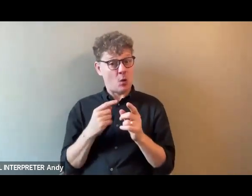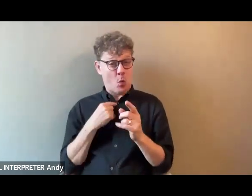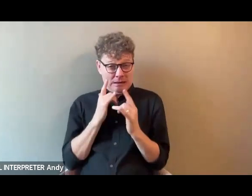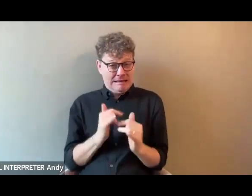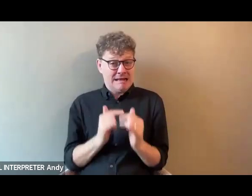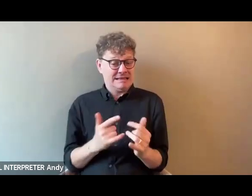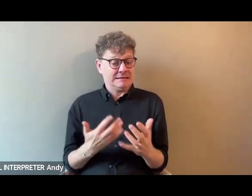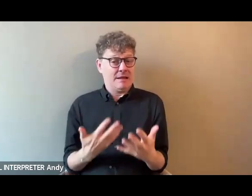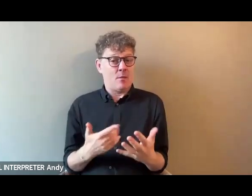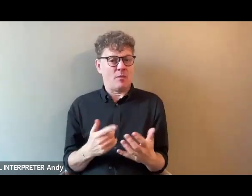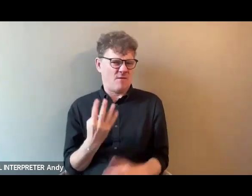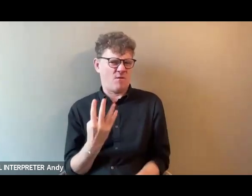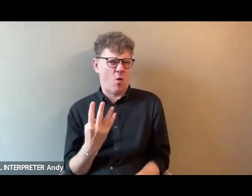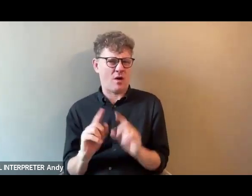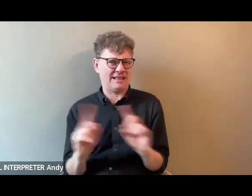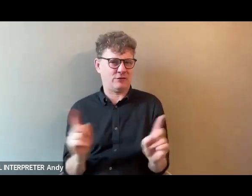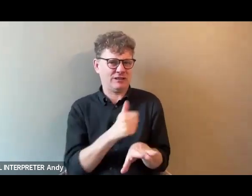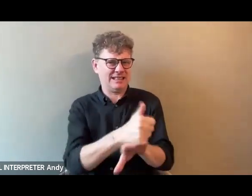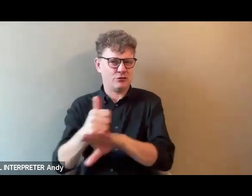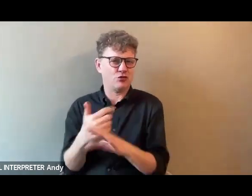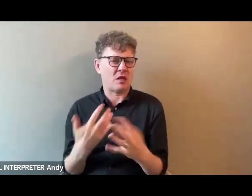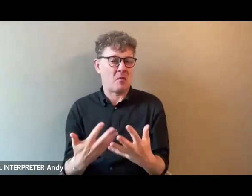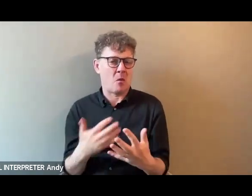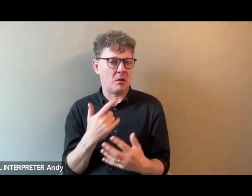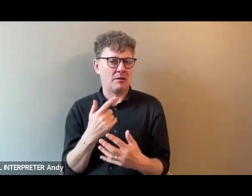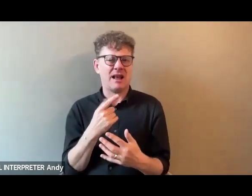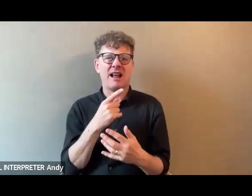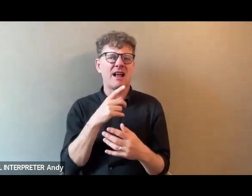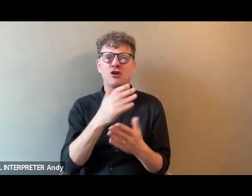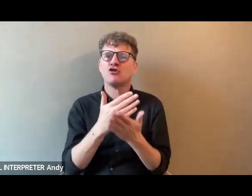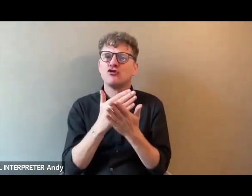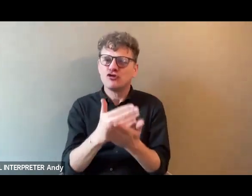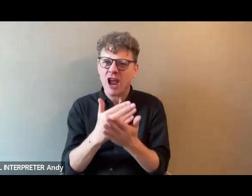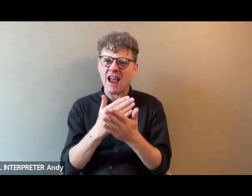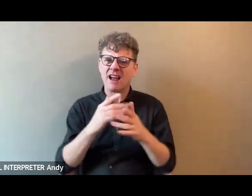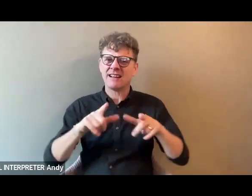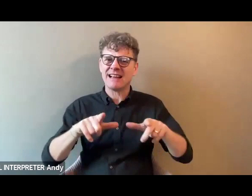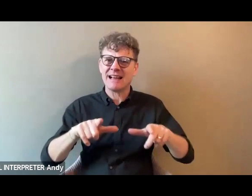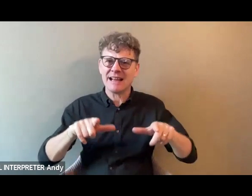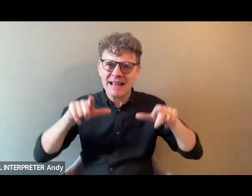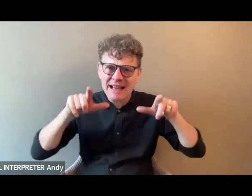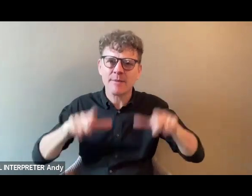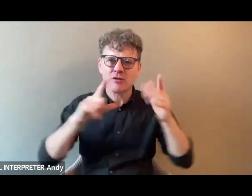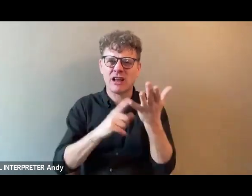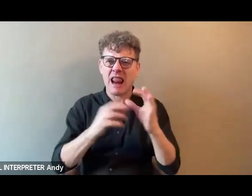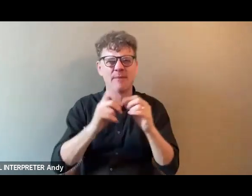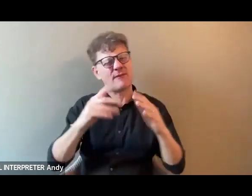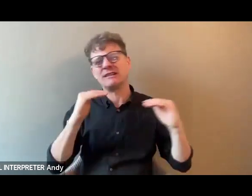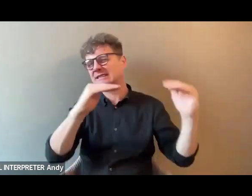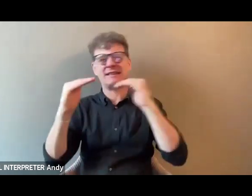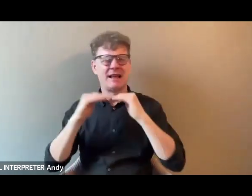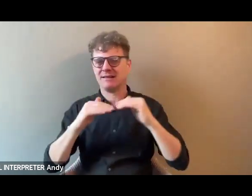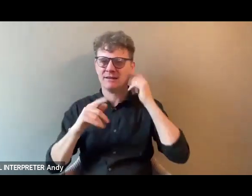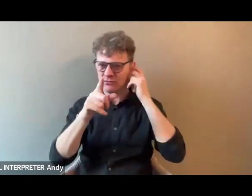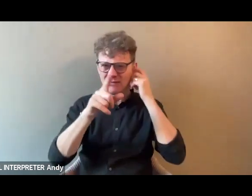out on 4 different institutions' shared imaging labs, which are very standard research labs that are available to